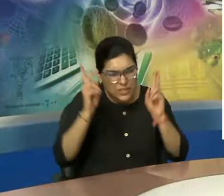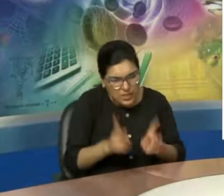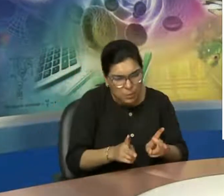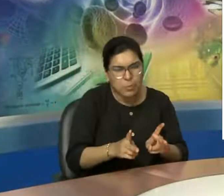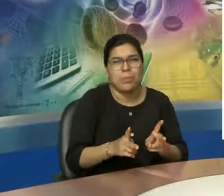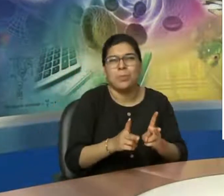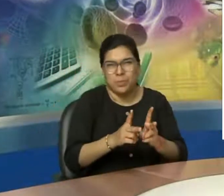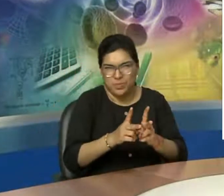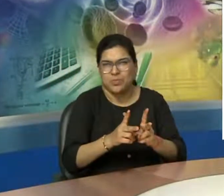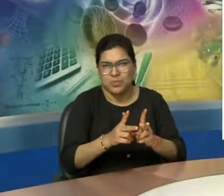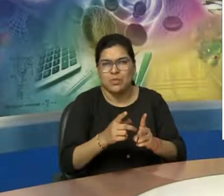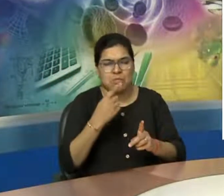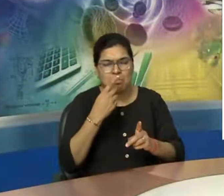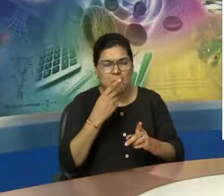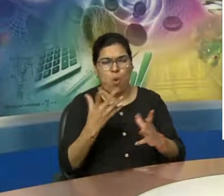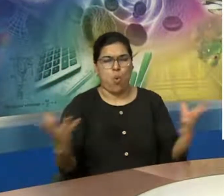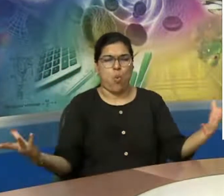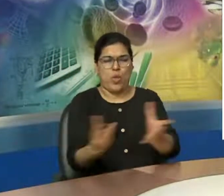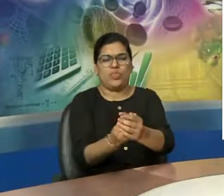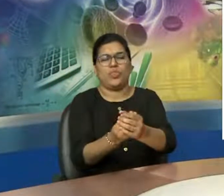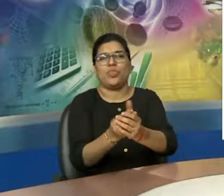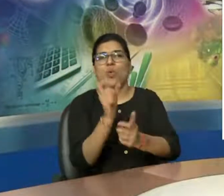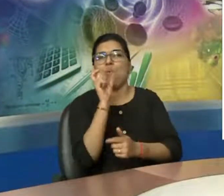Lace bugs occupy top of the canopy tree.